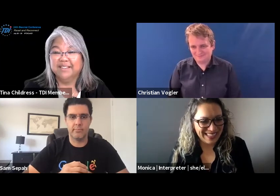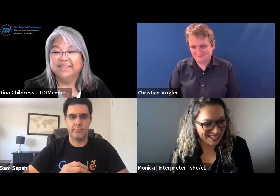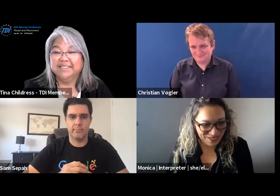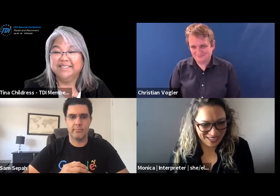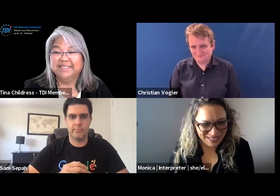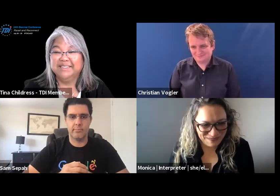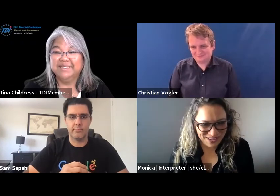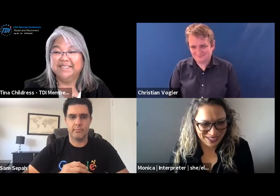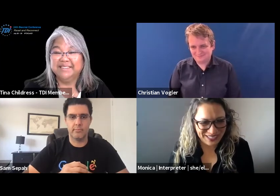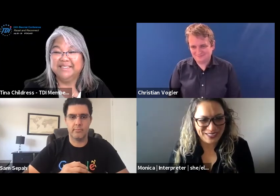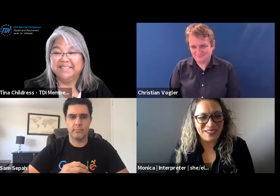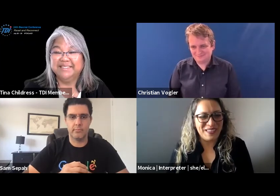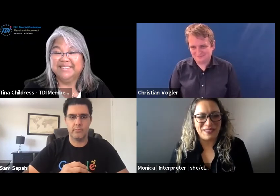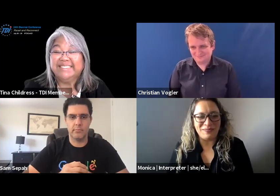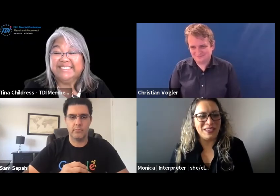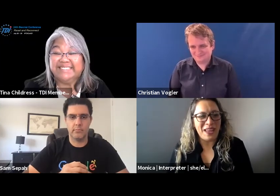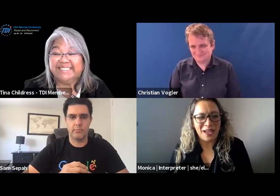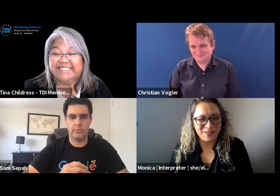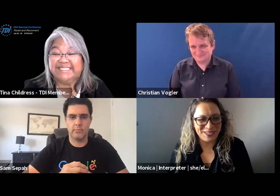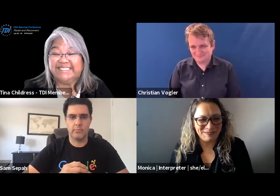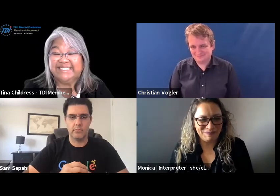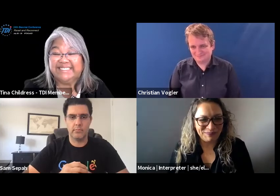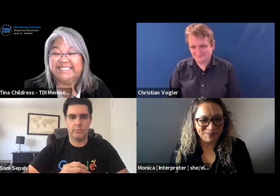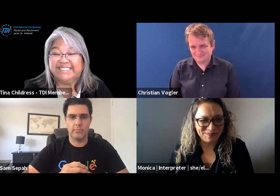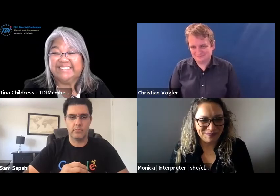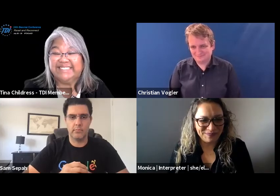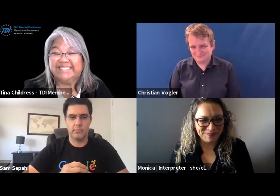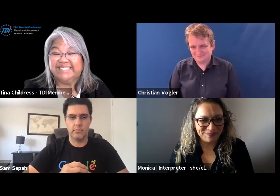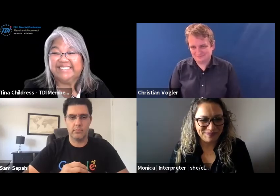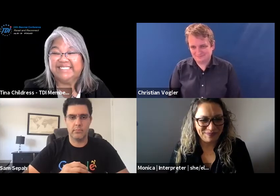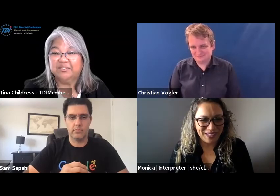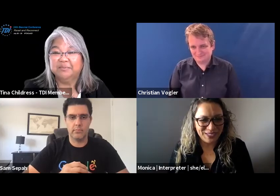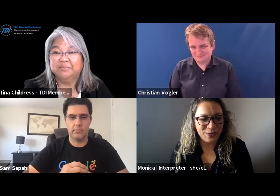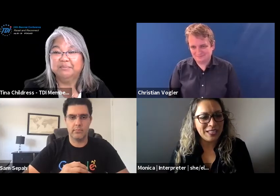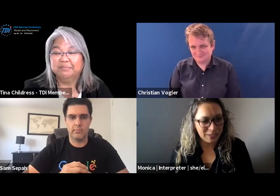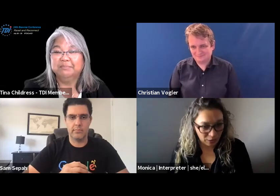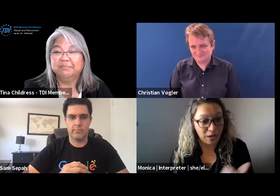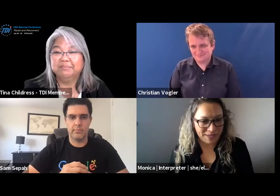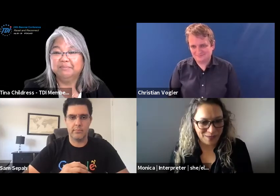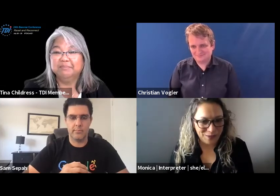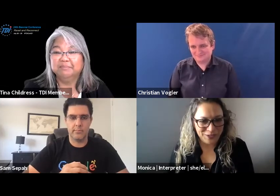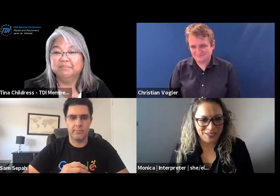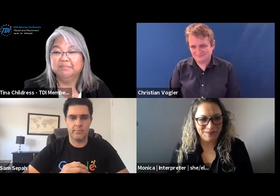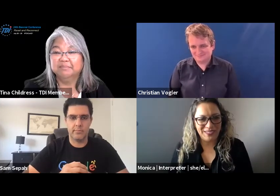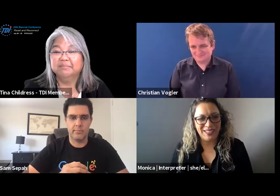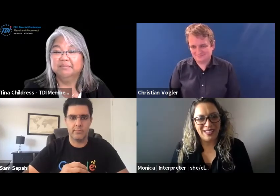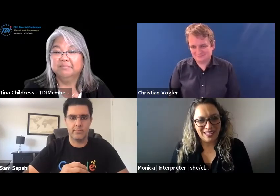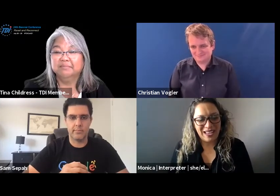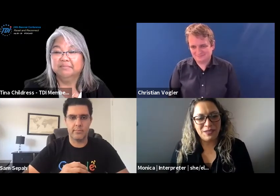I know the interpreter and so on. That makes me even happier. So I'll describe myself first. I'm a